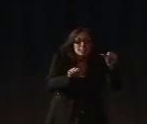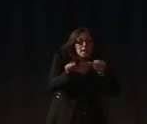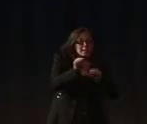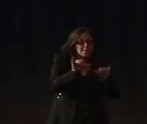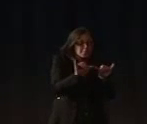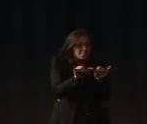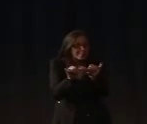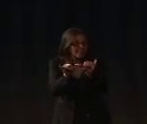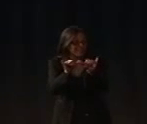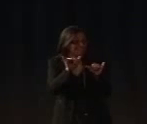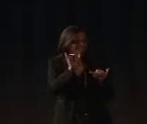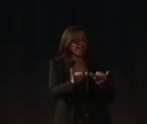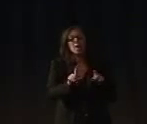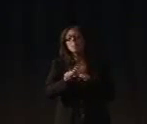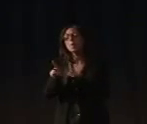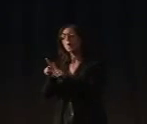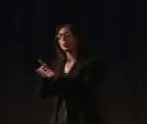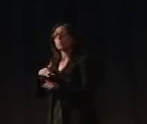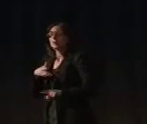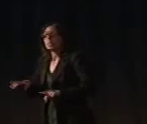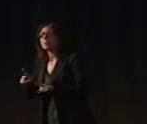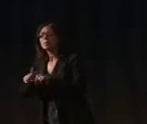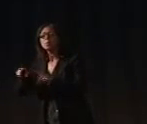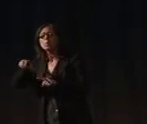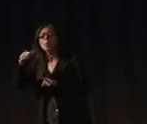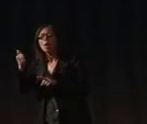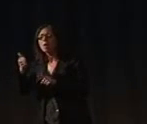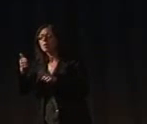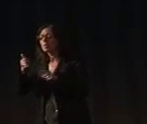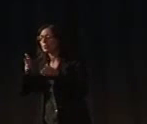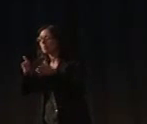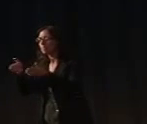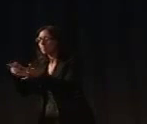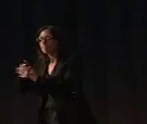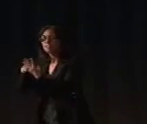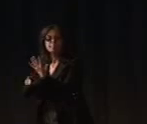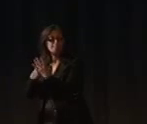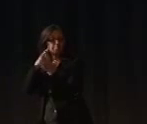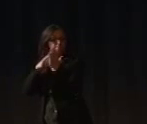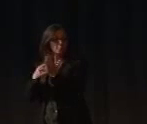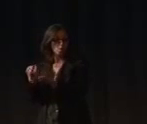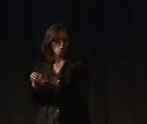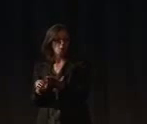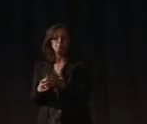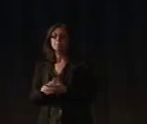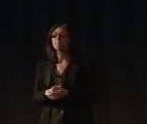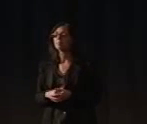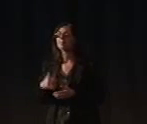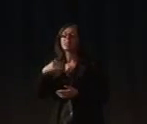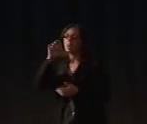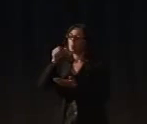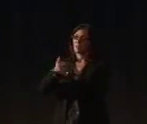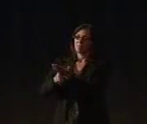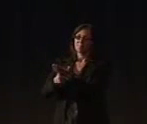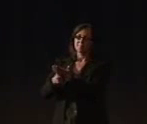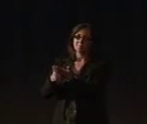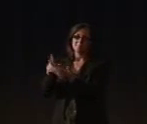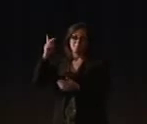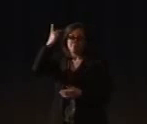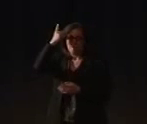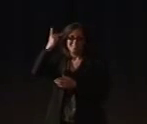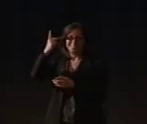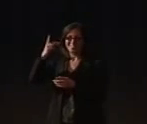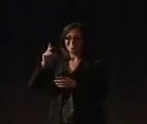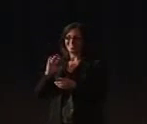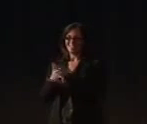format associated more or less with the art. And I'm not going to talk about politics in this talk at all, but of course